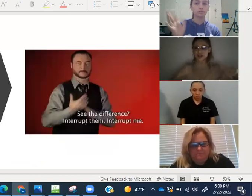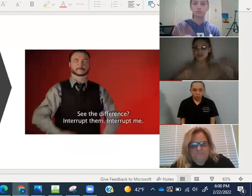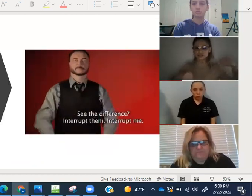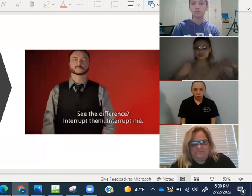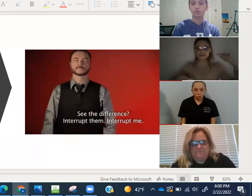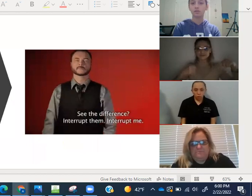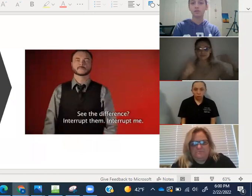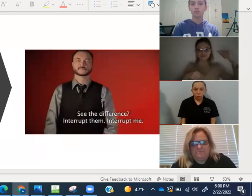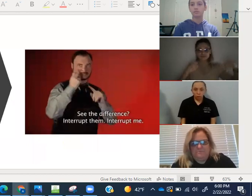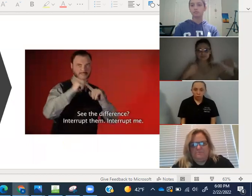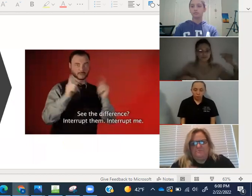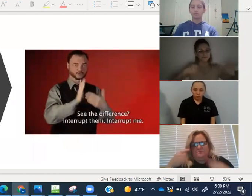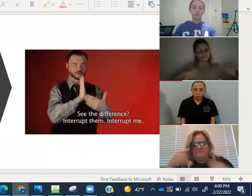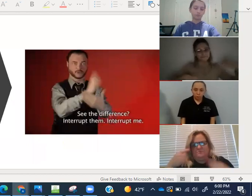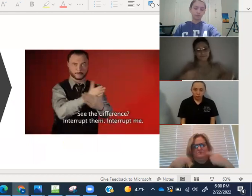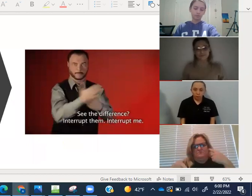Argue.